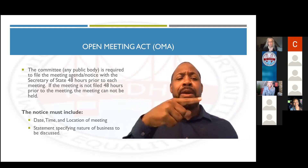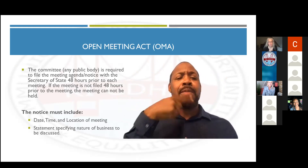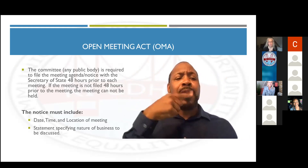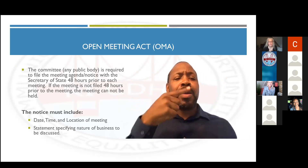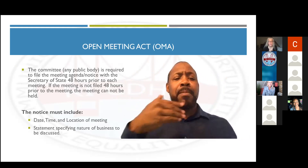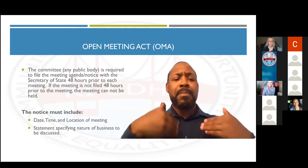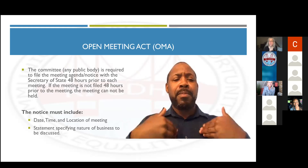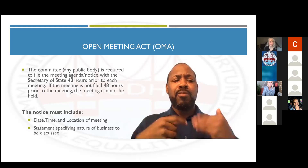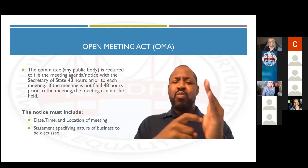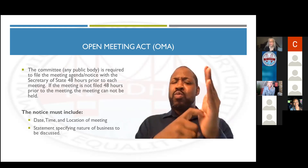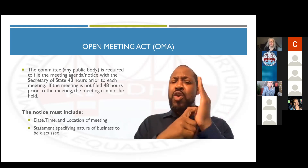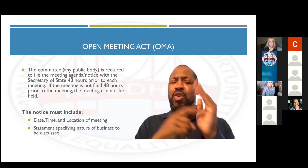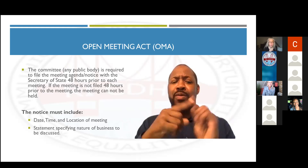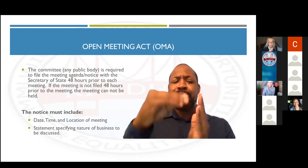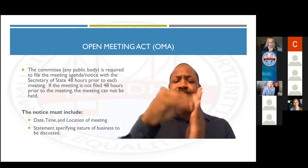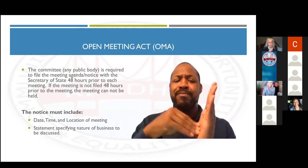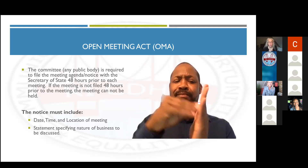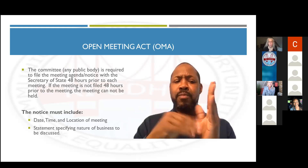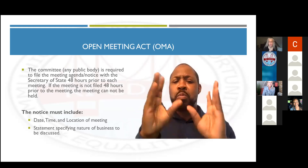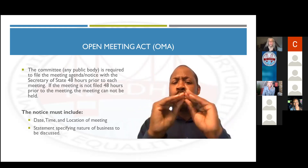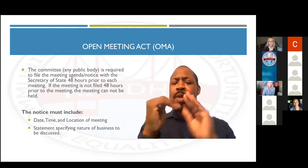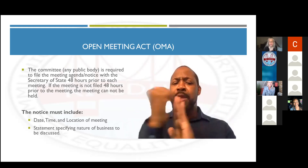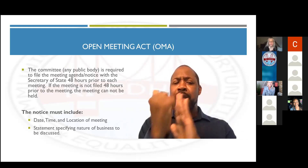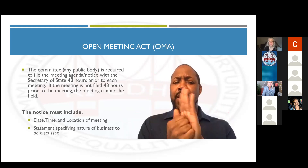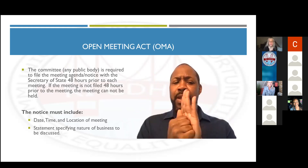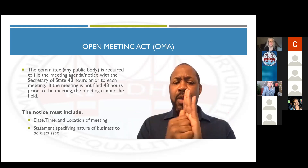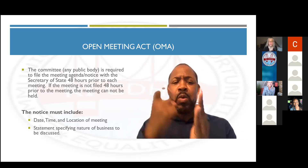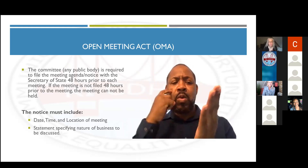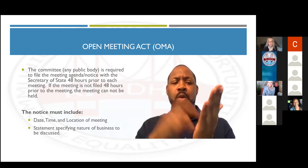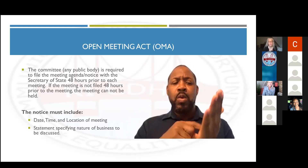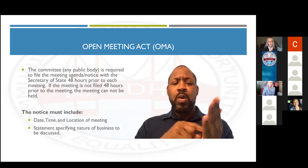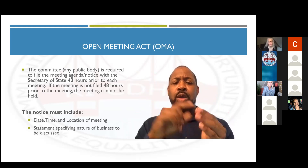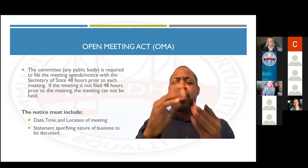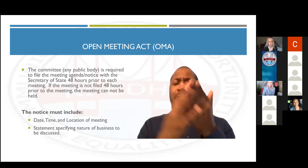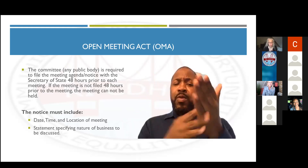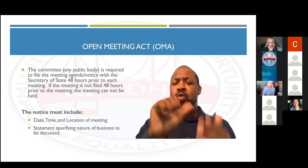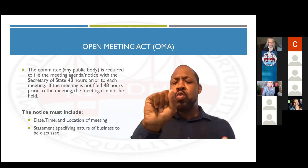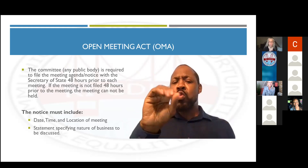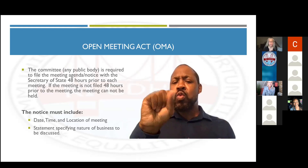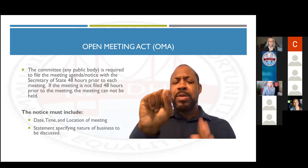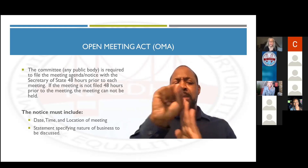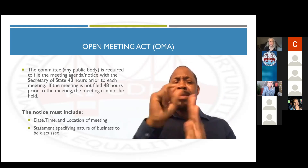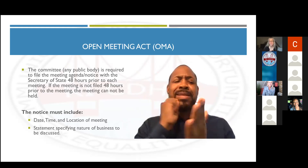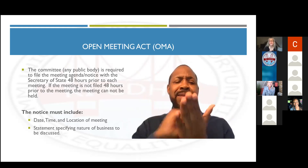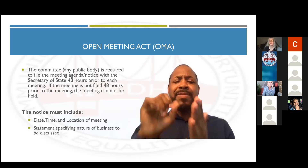It says a committee or any public body is required to file the meeting agenda or notice with the Secretary of